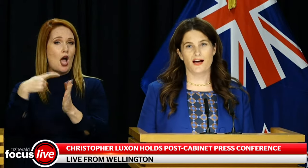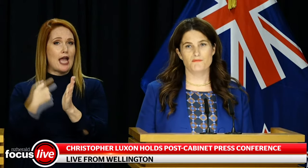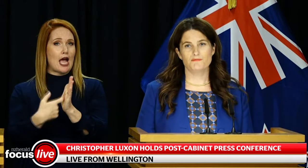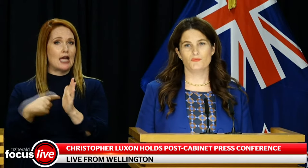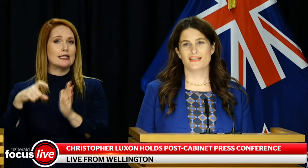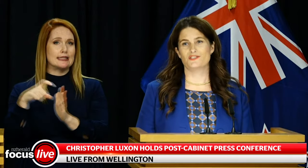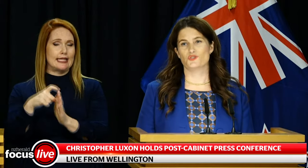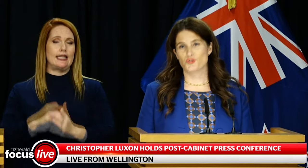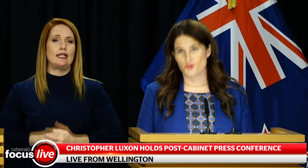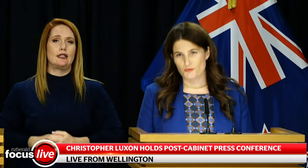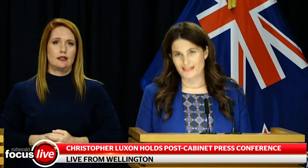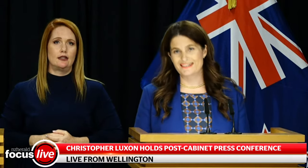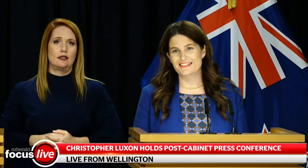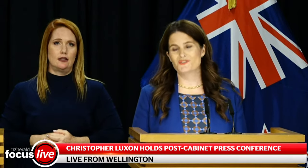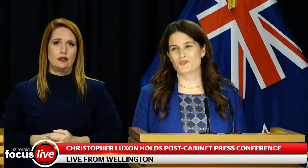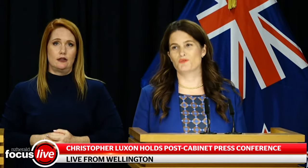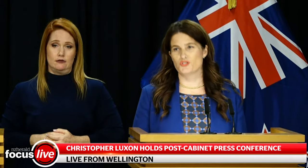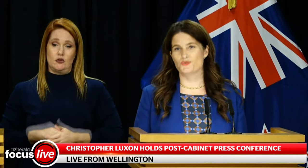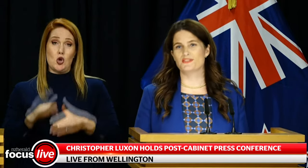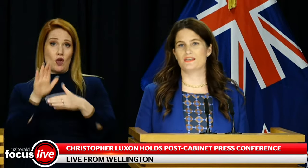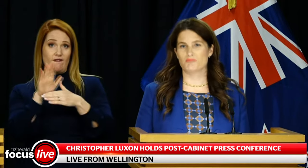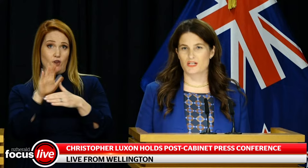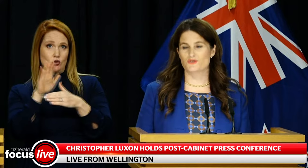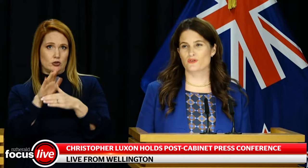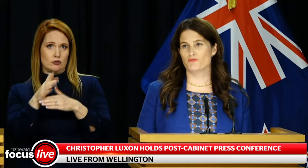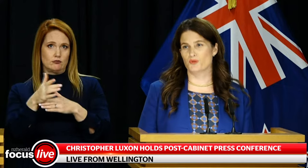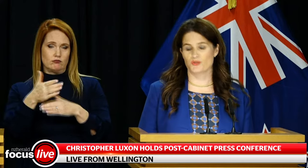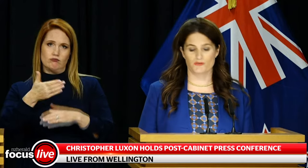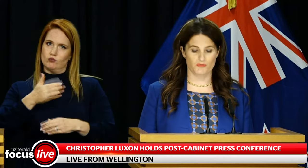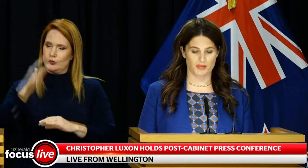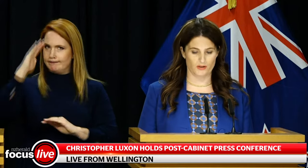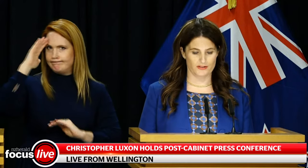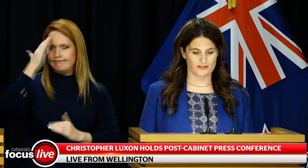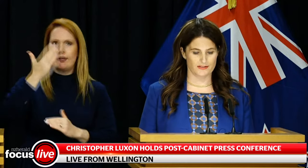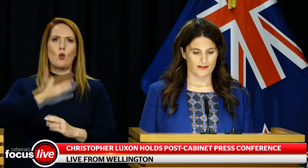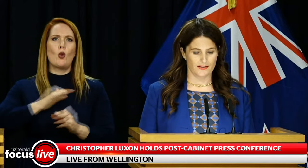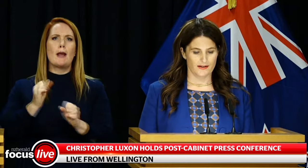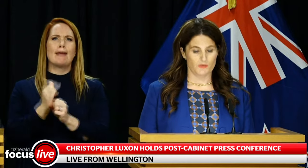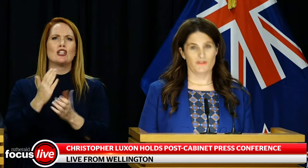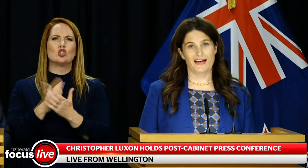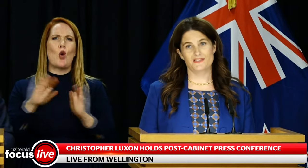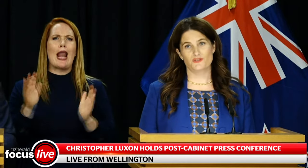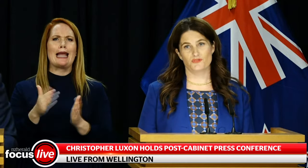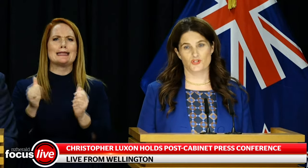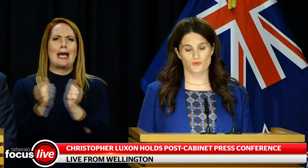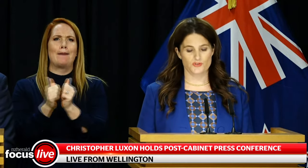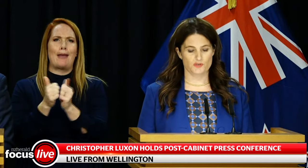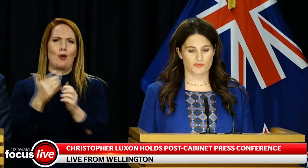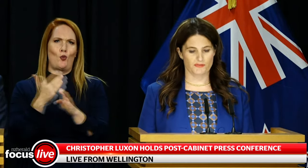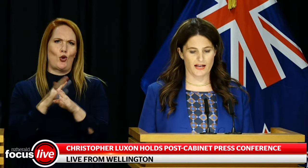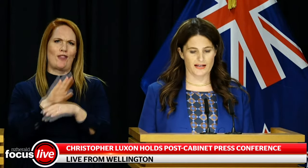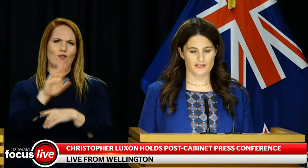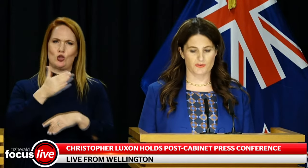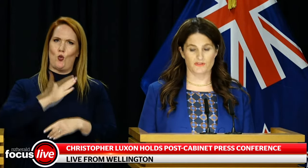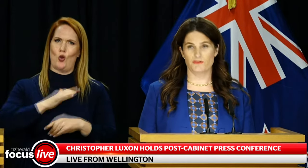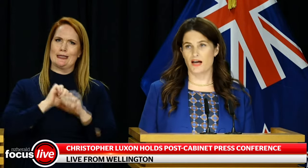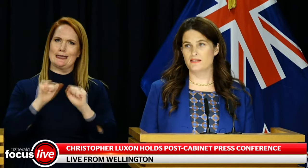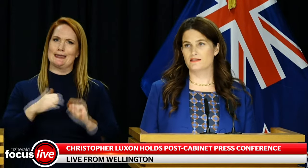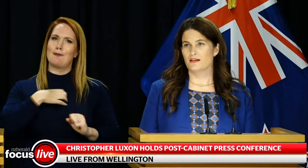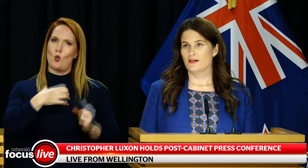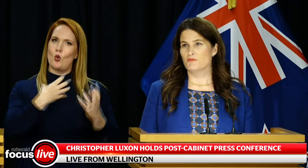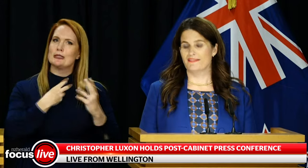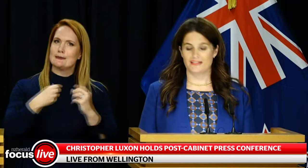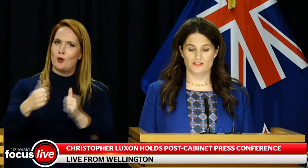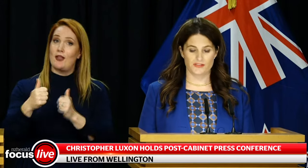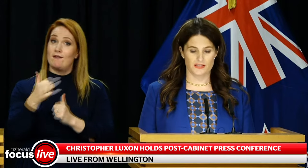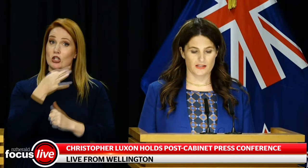Over time, we are determined to reduce the administrative burden for parents. We've asked officials to provide us with